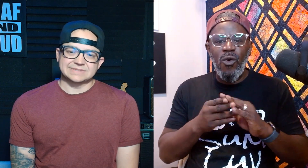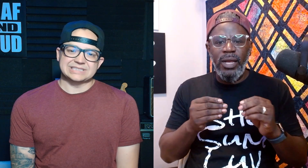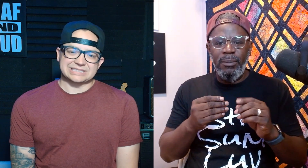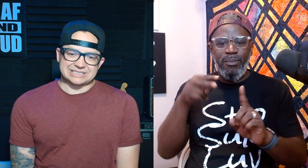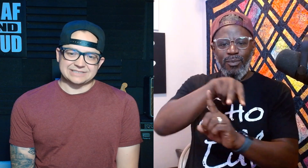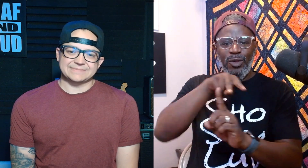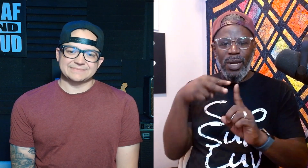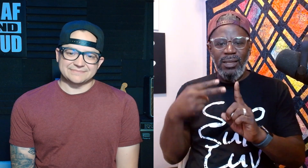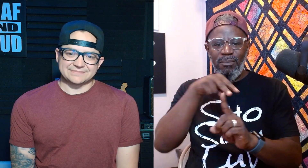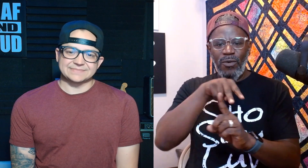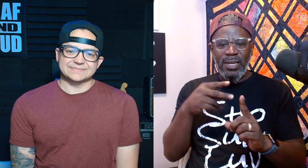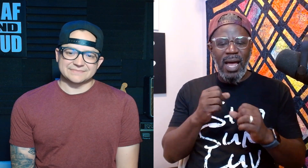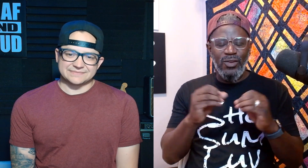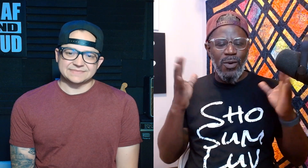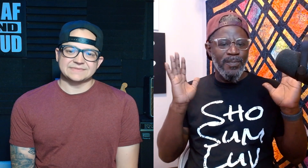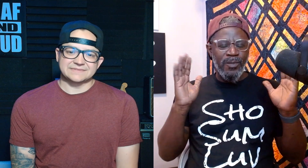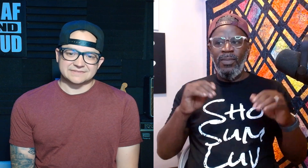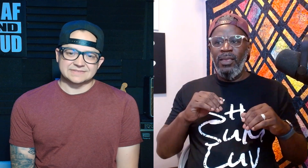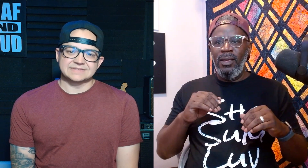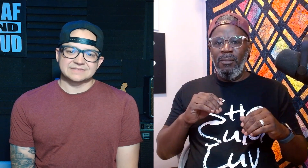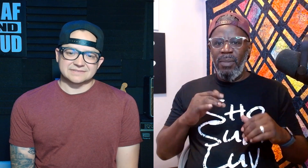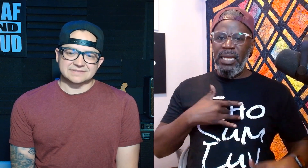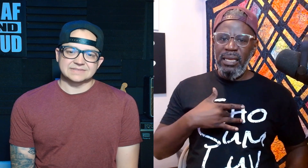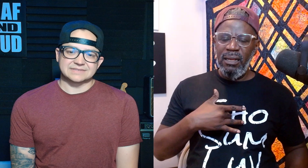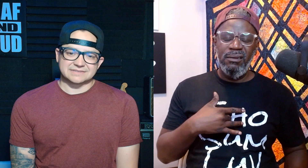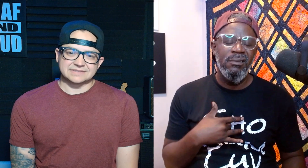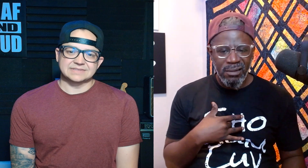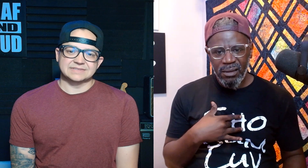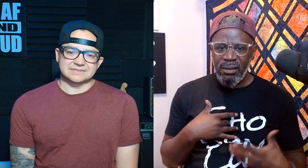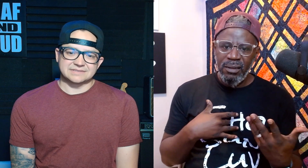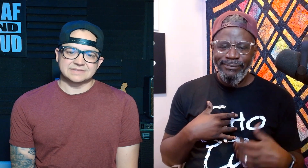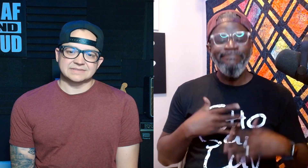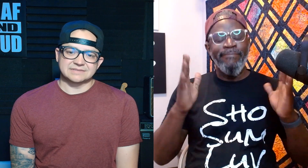the story between both sides. So, but